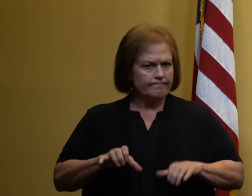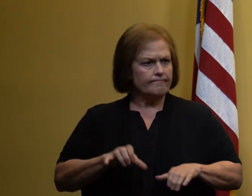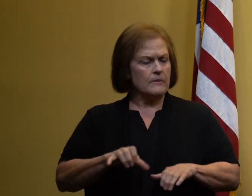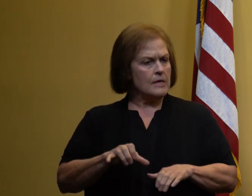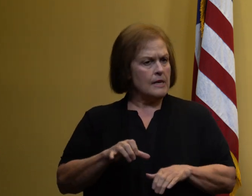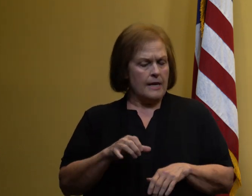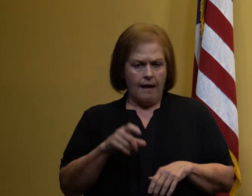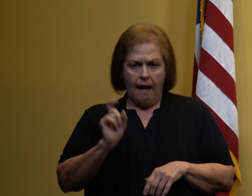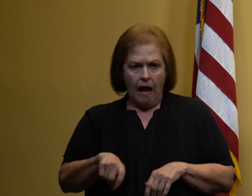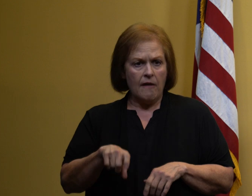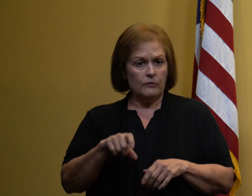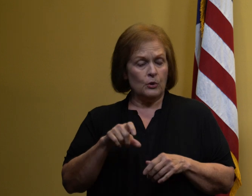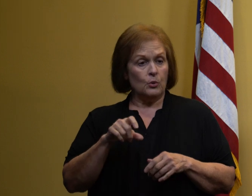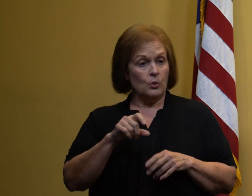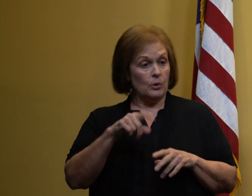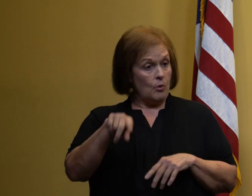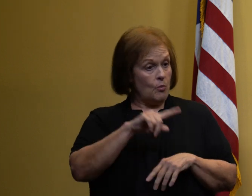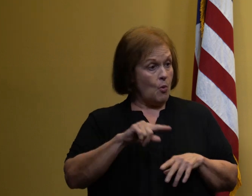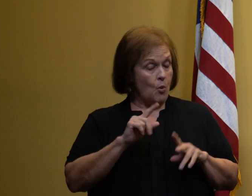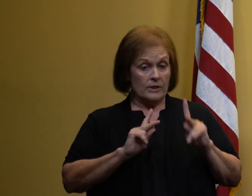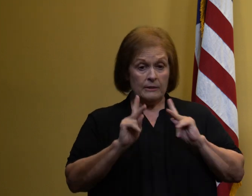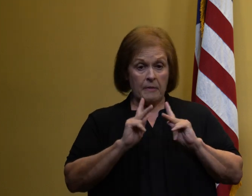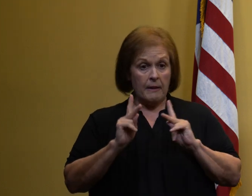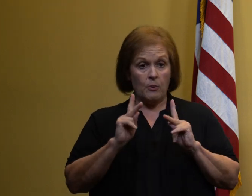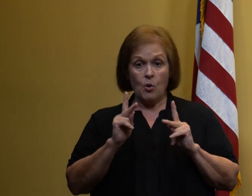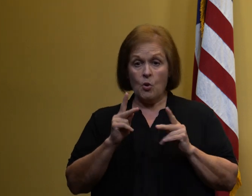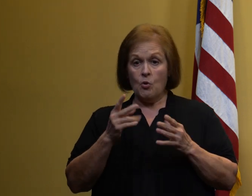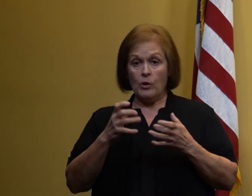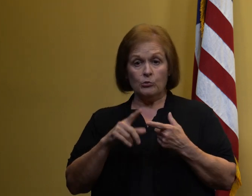against anyone who arrives to unload